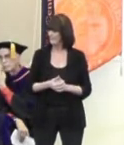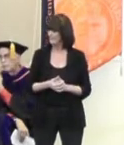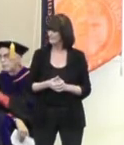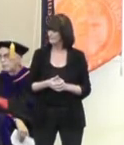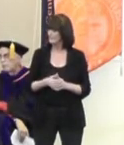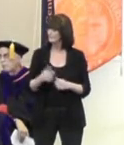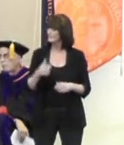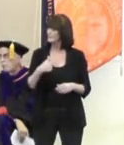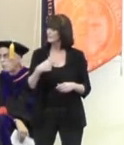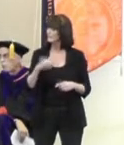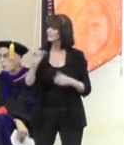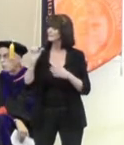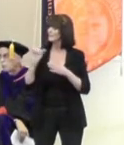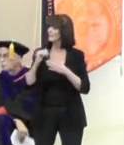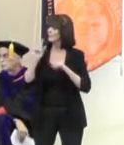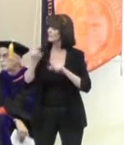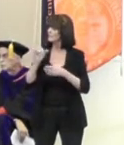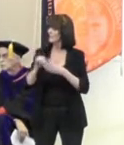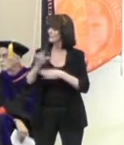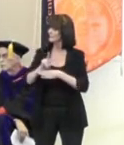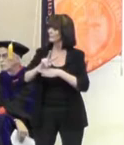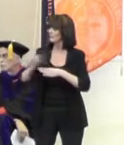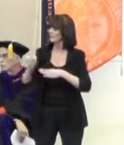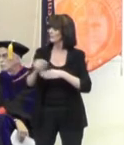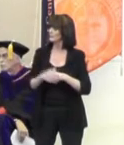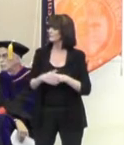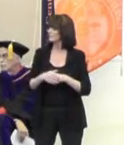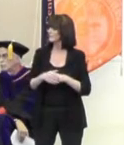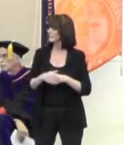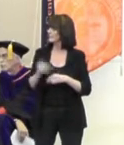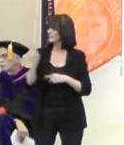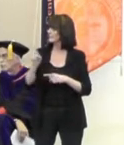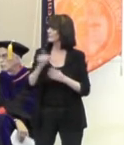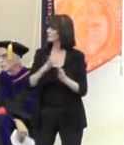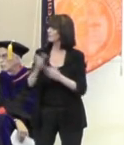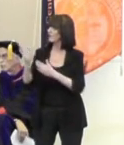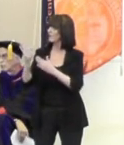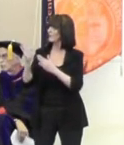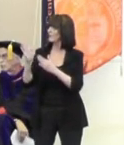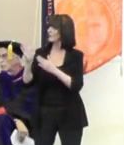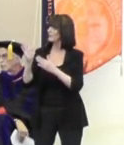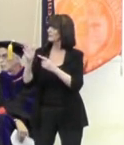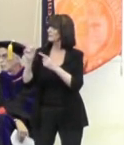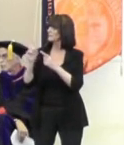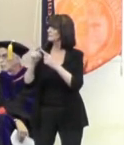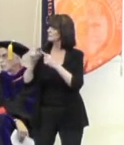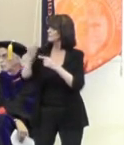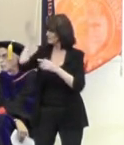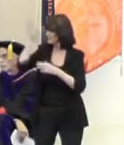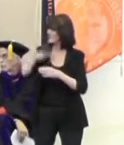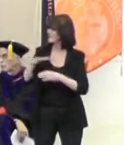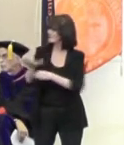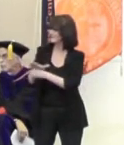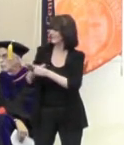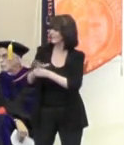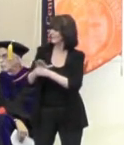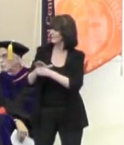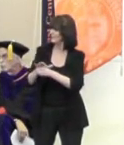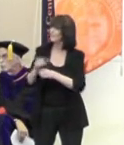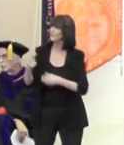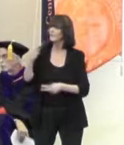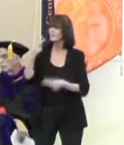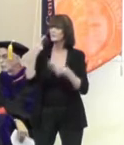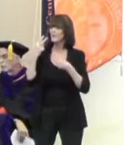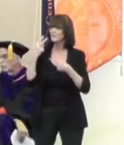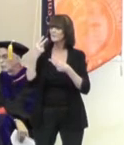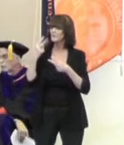But I was there at that VOTEC, and I went through, I came down this hallway right here through the men's area, and it kind of reminded